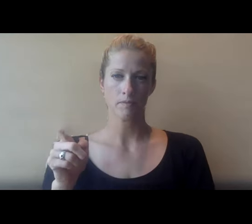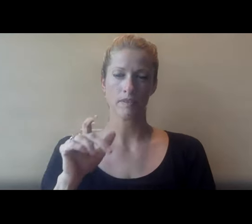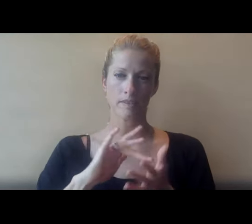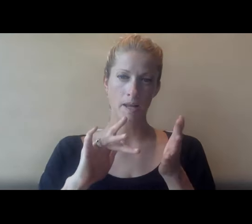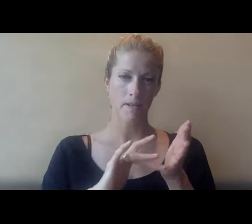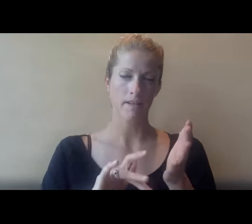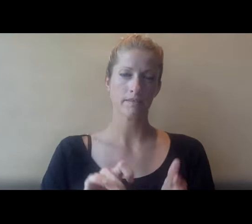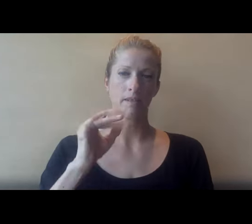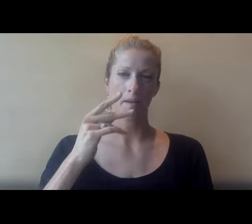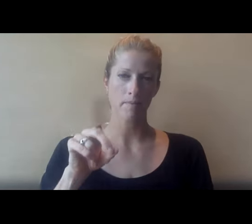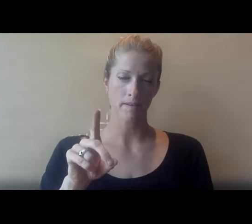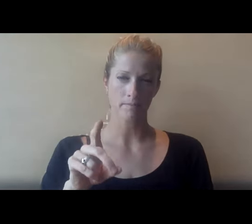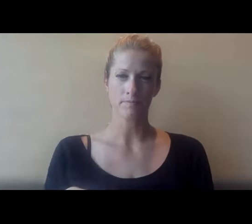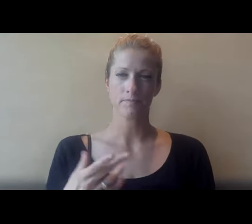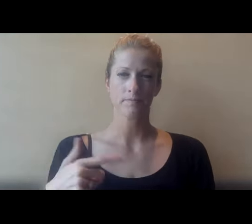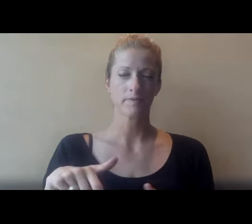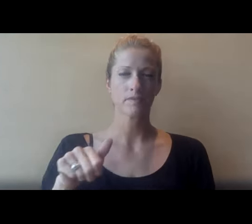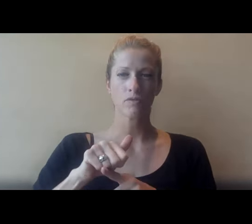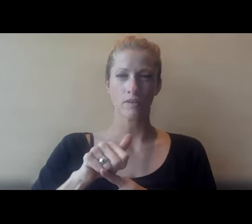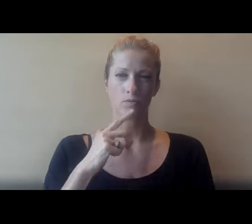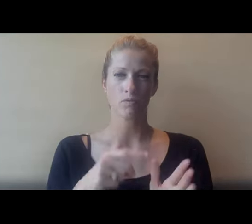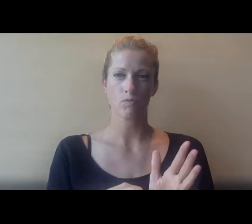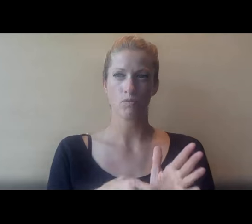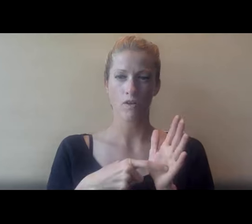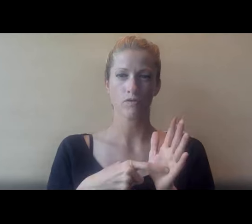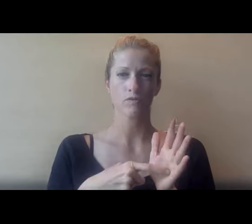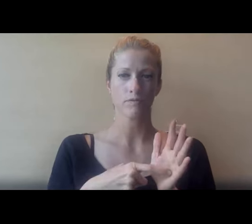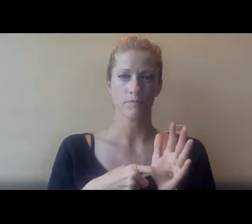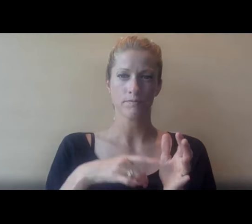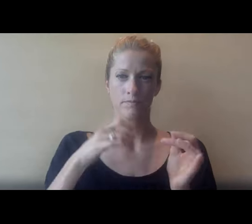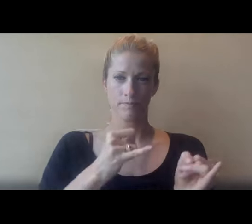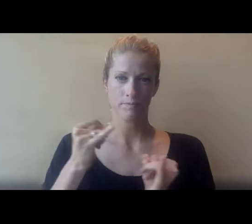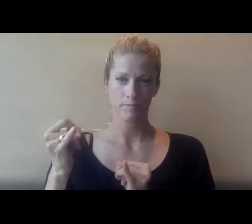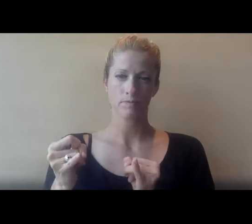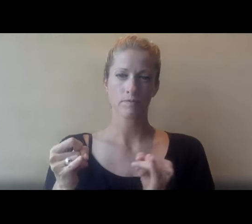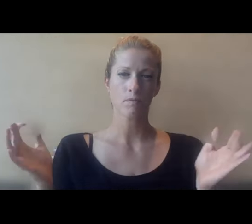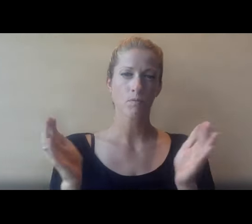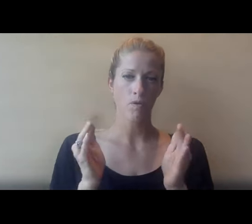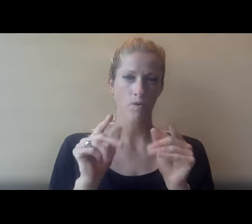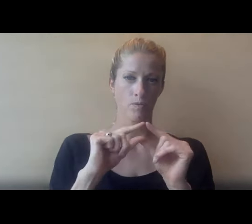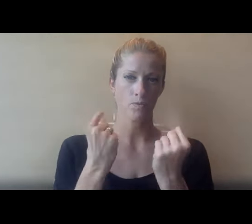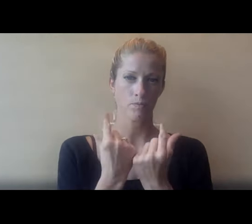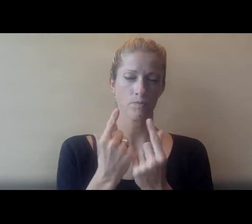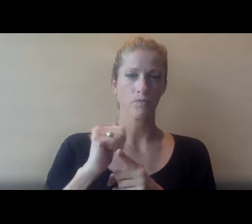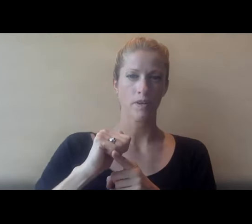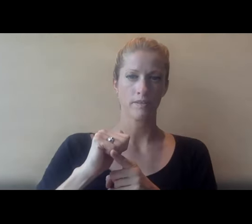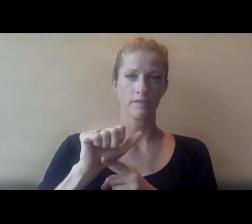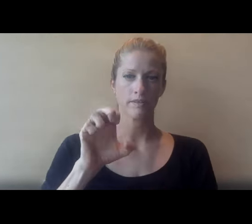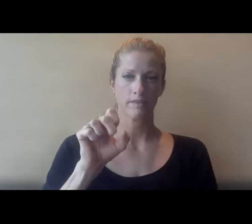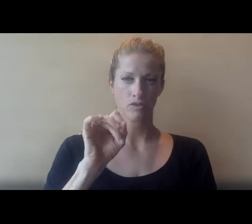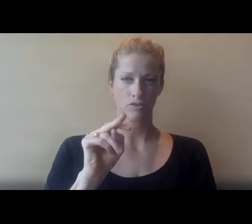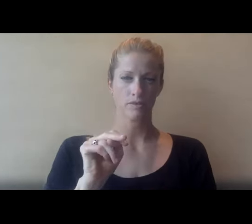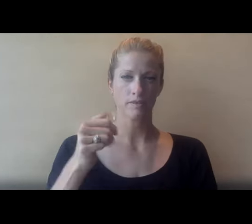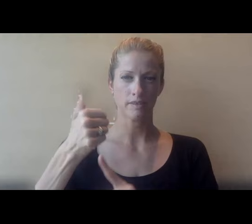and iPads. This training requires individual and small group training sessions. Each